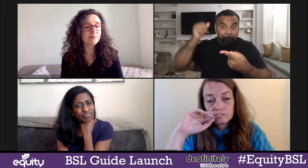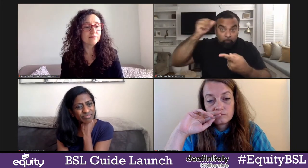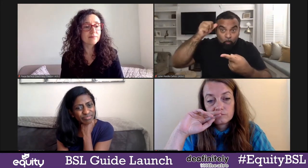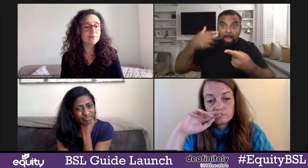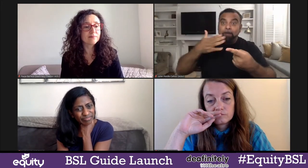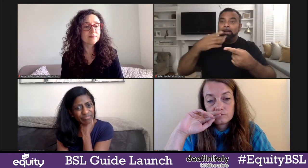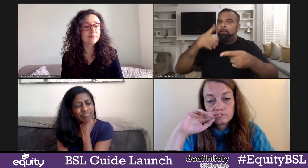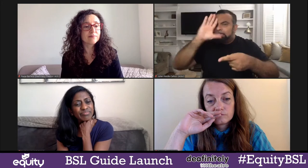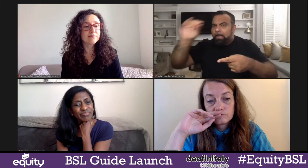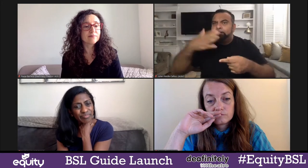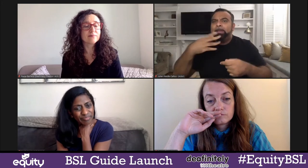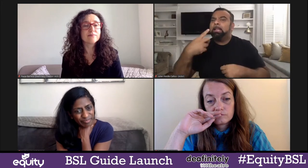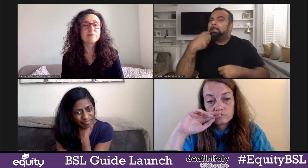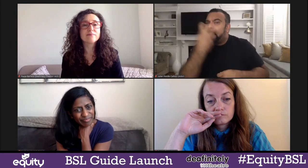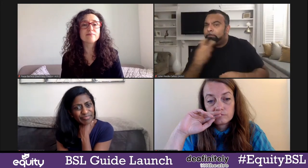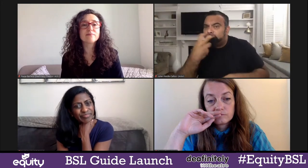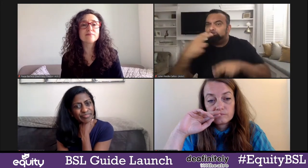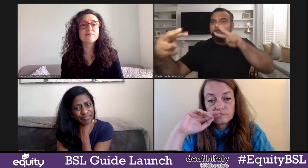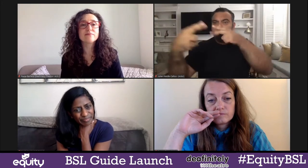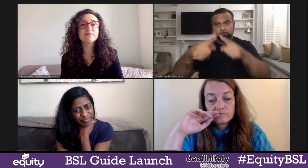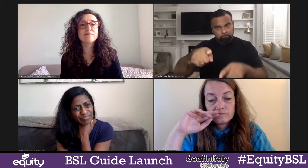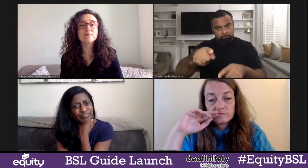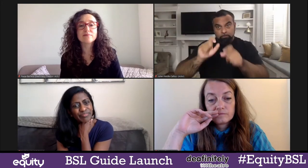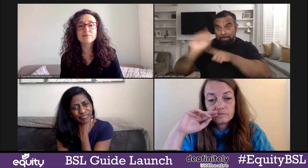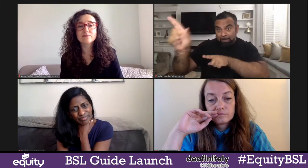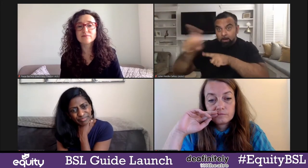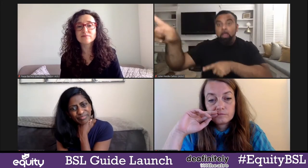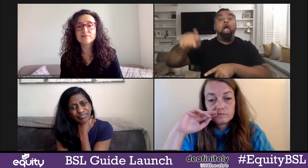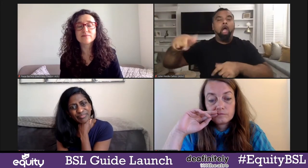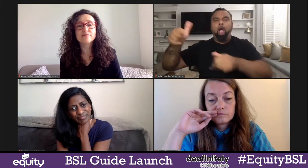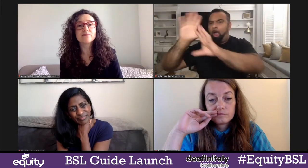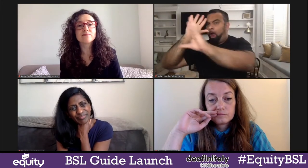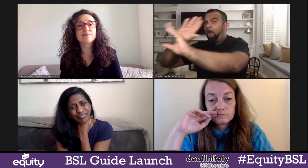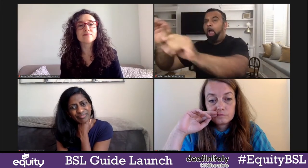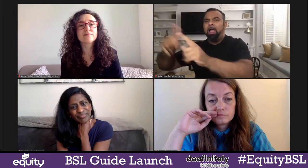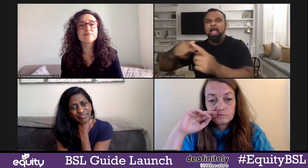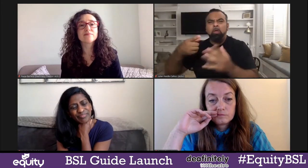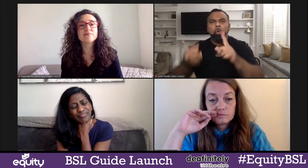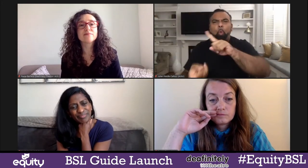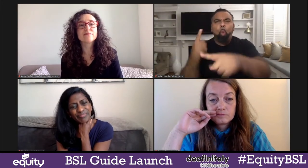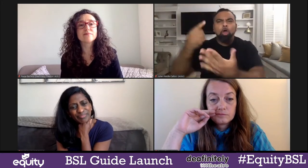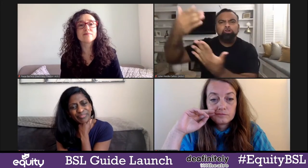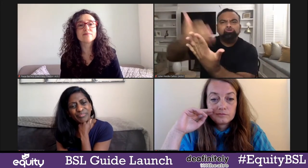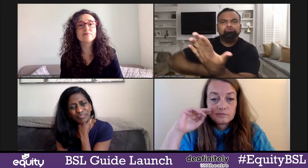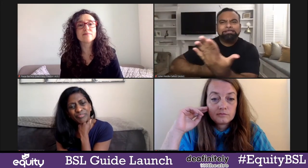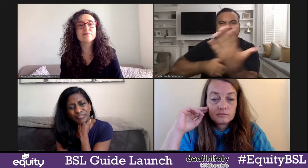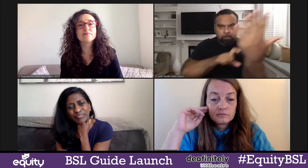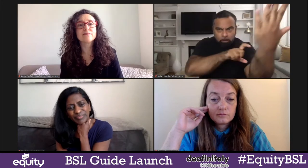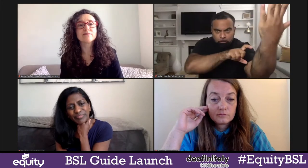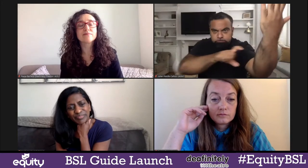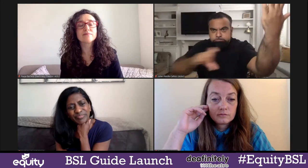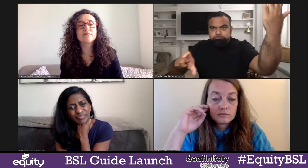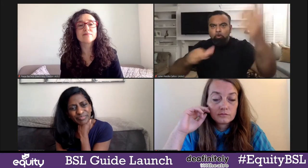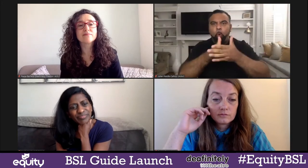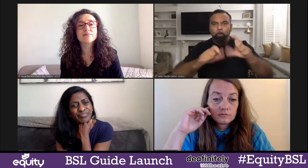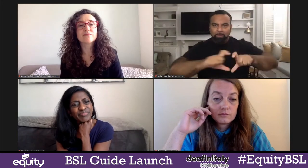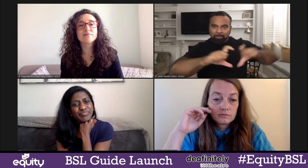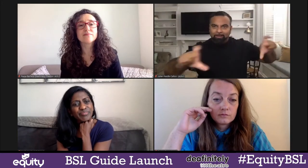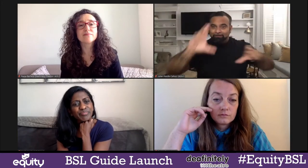them before, perhaps email before, and sort of, you know, say some deaf awareness. Please make sure you look at me when you speak to me. Please make sure there's something on the bottom of the